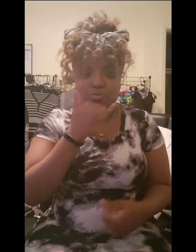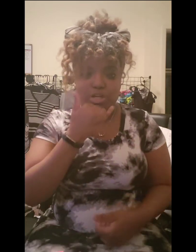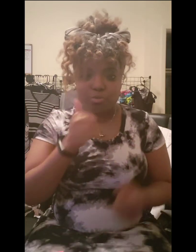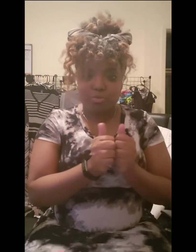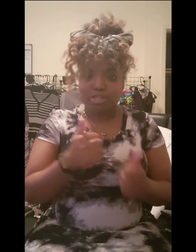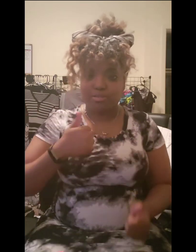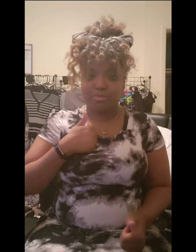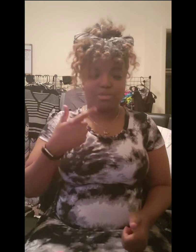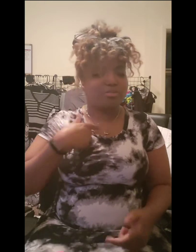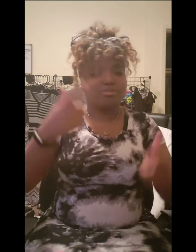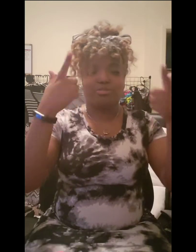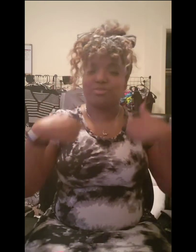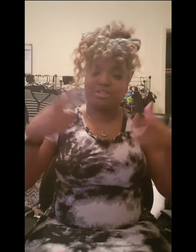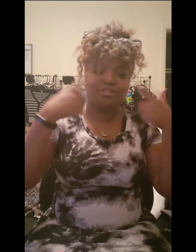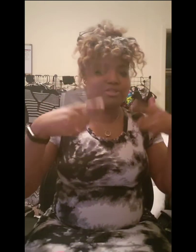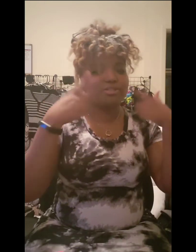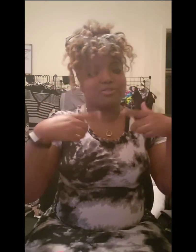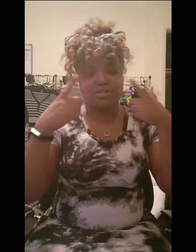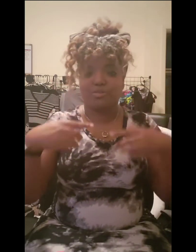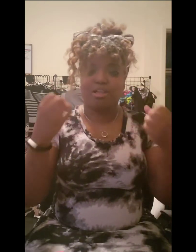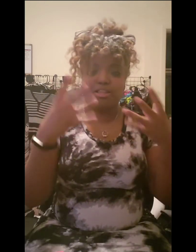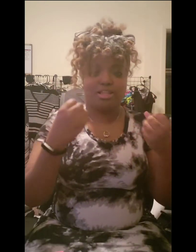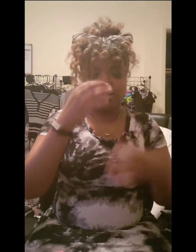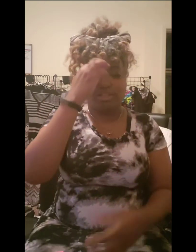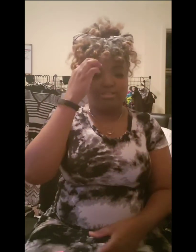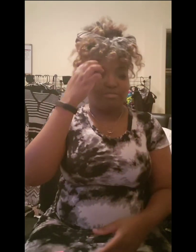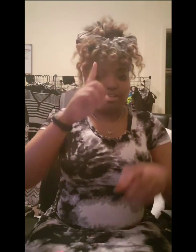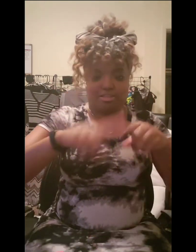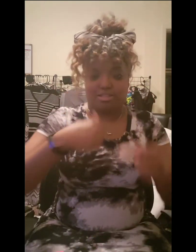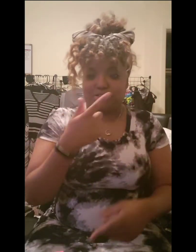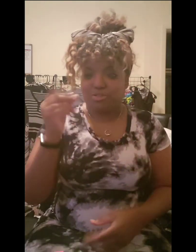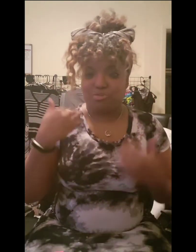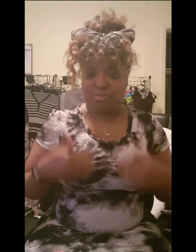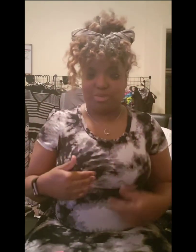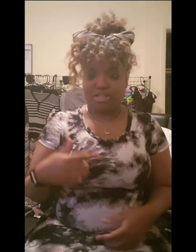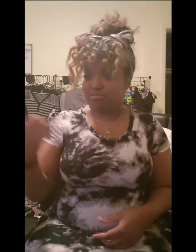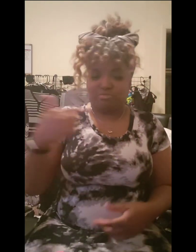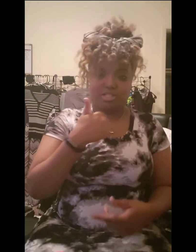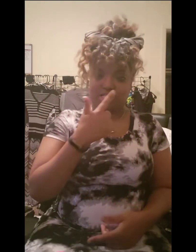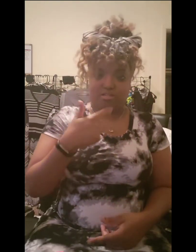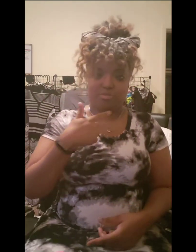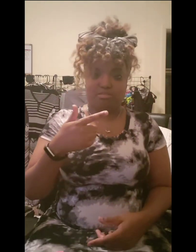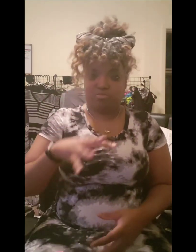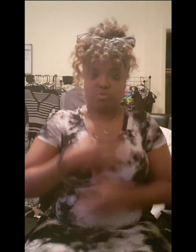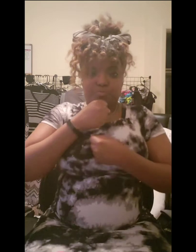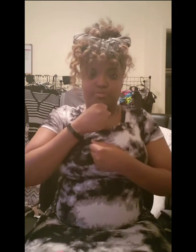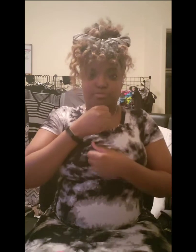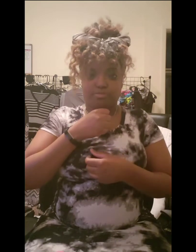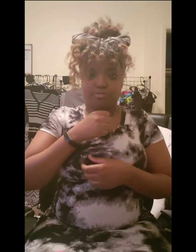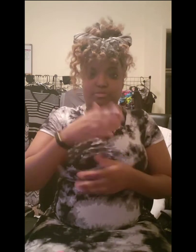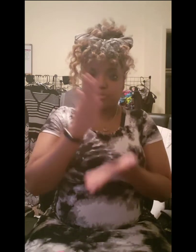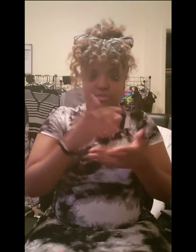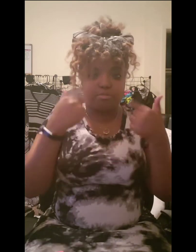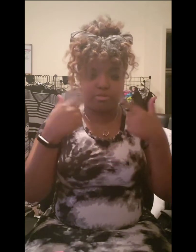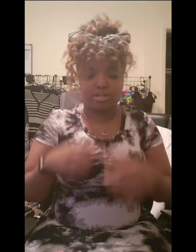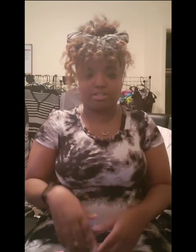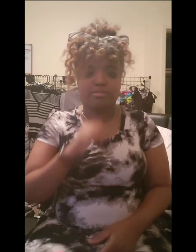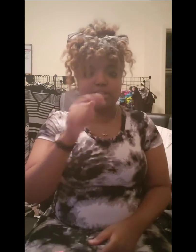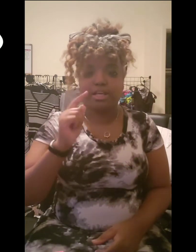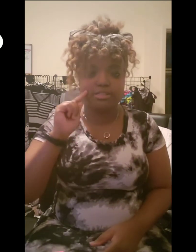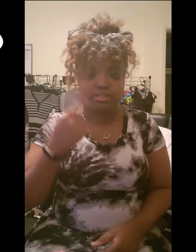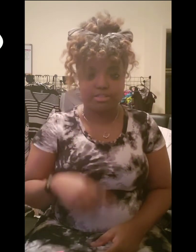I look? What did I do wrong? What's wrong with me? Like, it was just an ongoing situation, and it just... like, I couldn't talk to